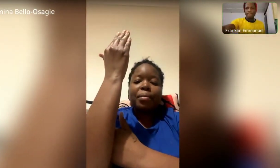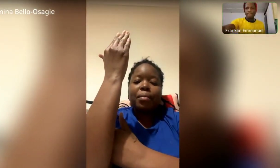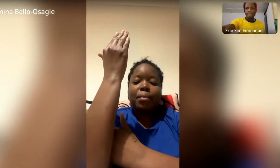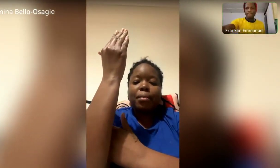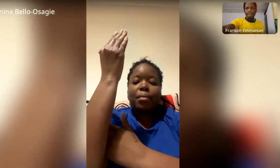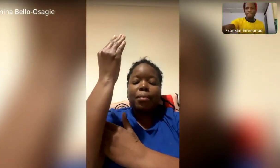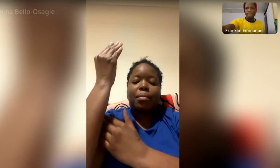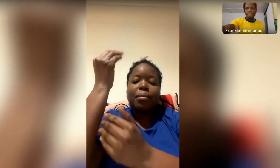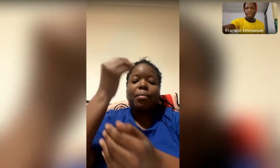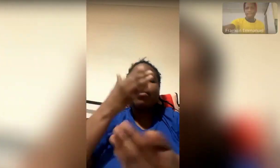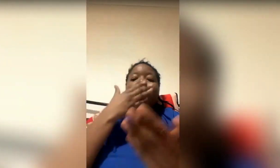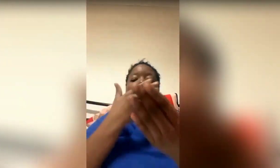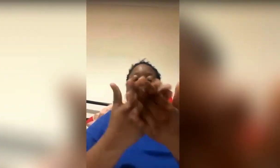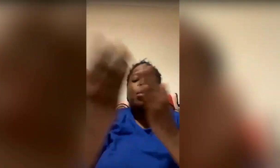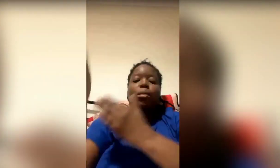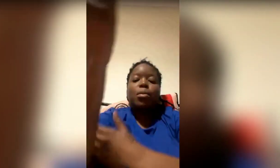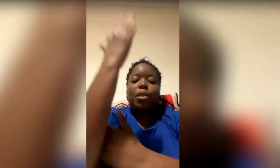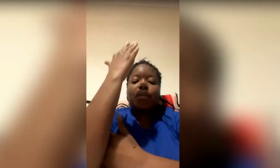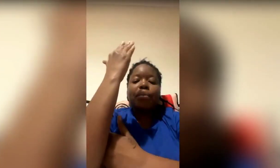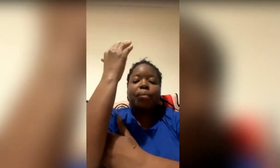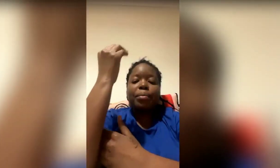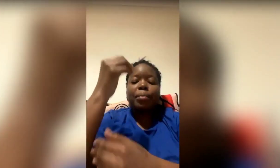Good afternoon. Good afternoon.